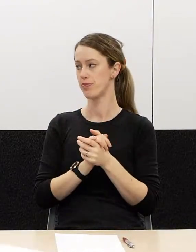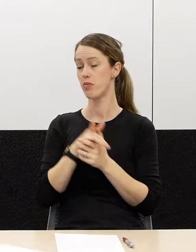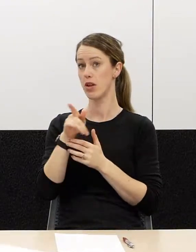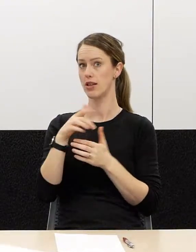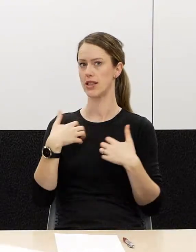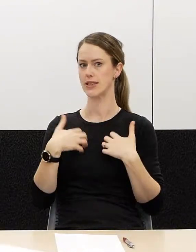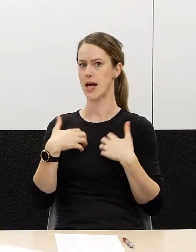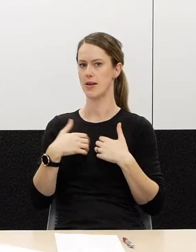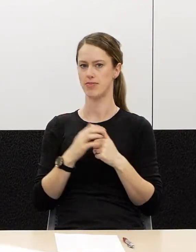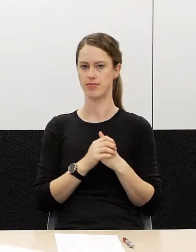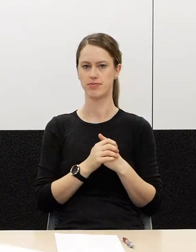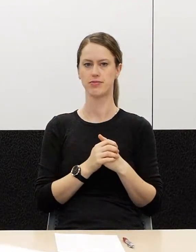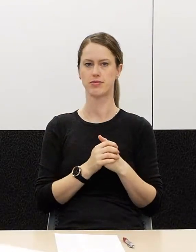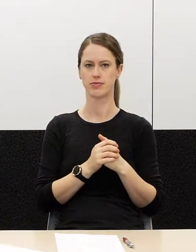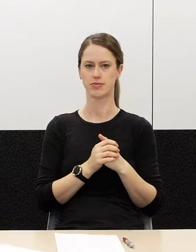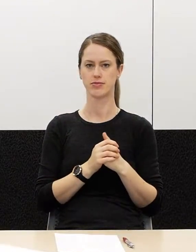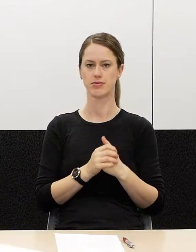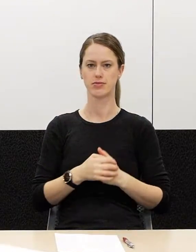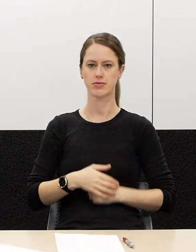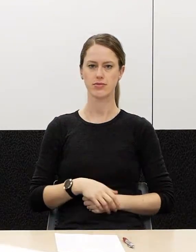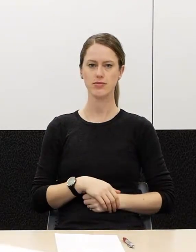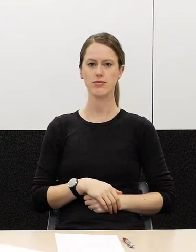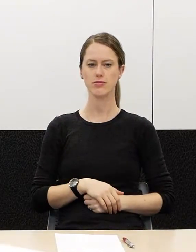pretty exciting.